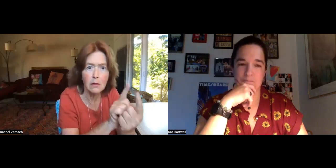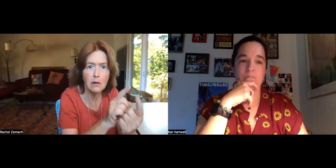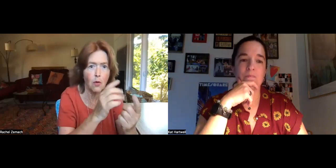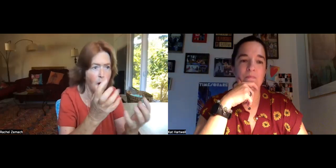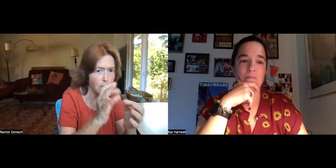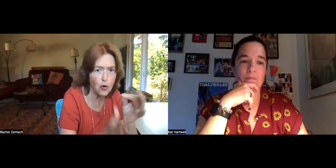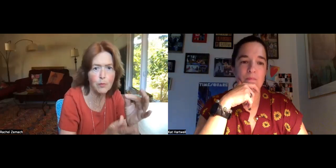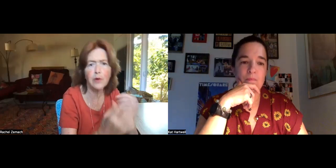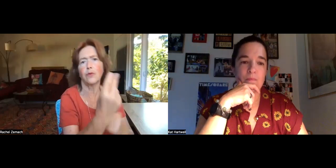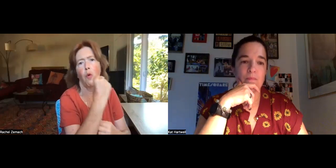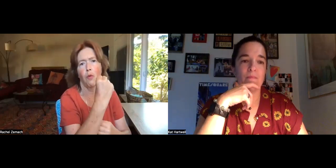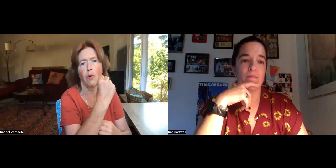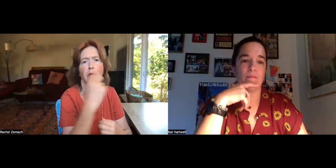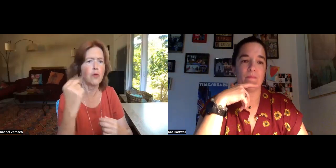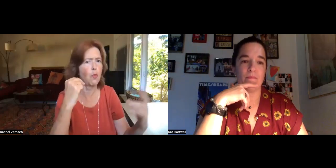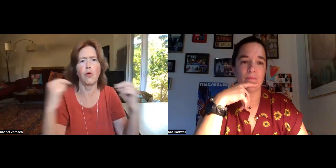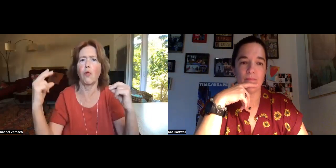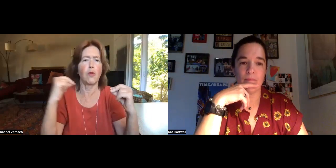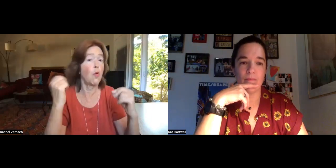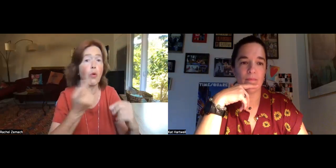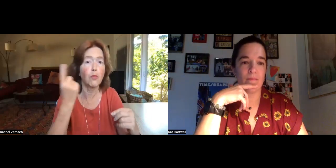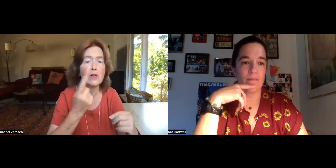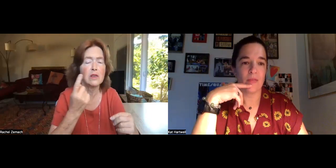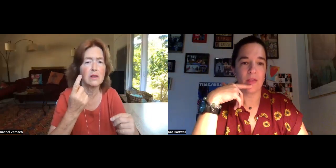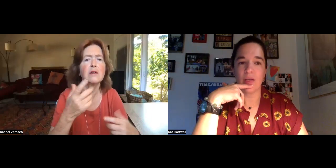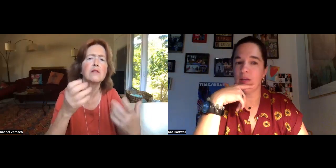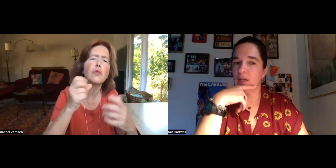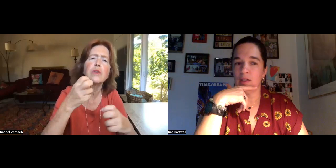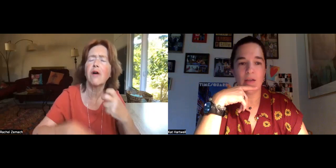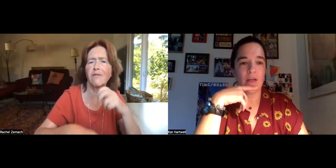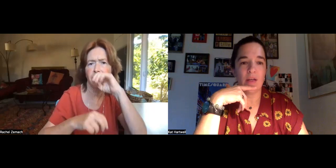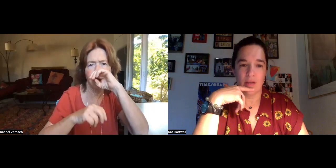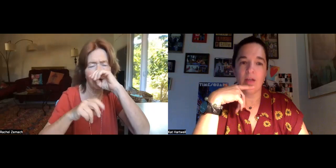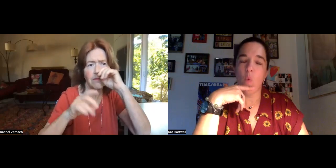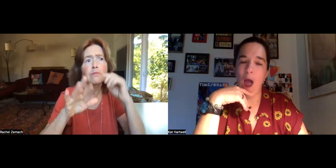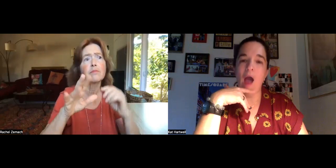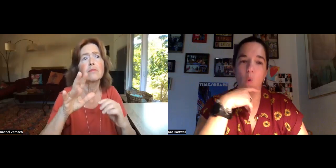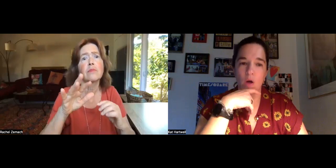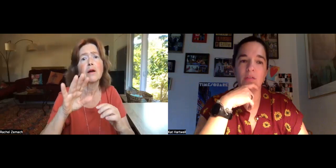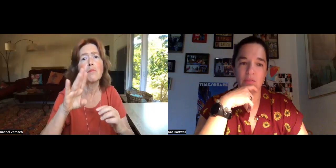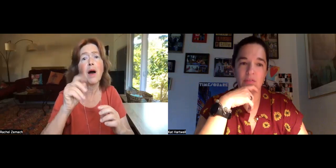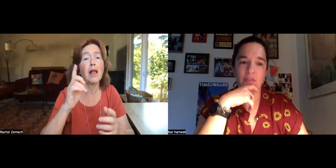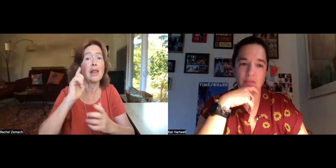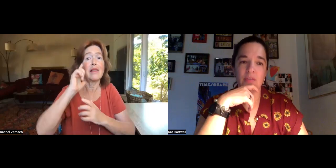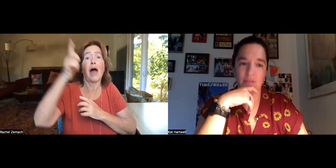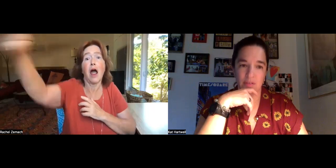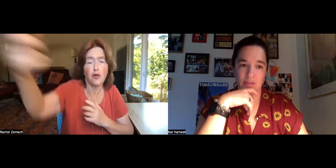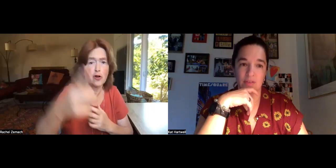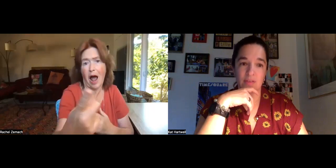One interpreter mode. Wow. Let her